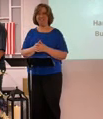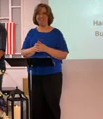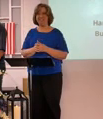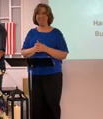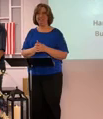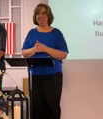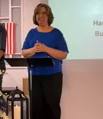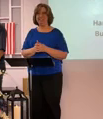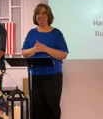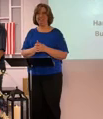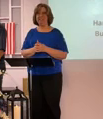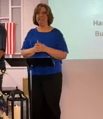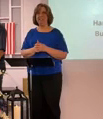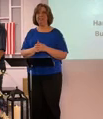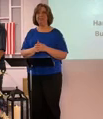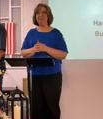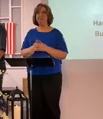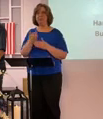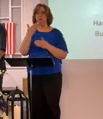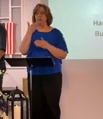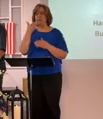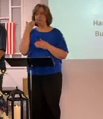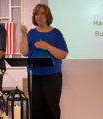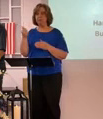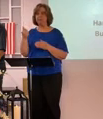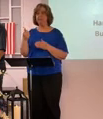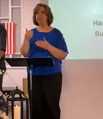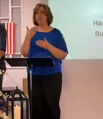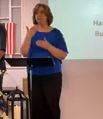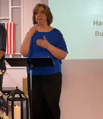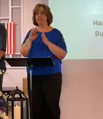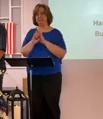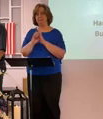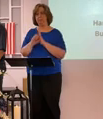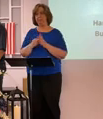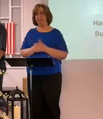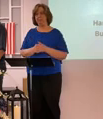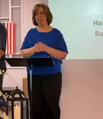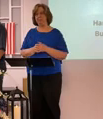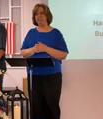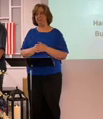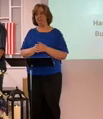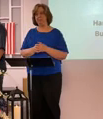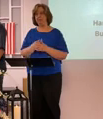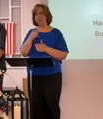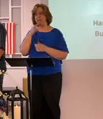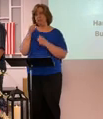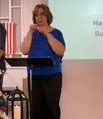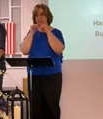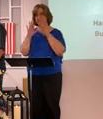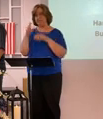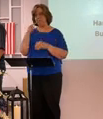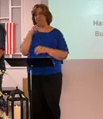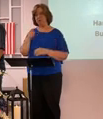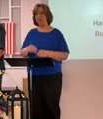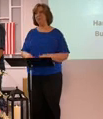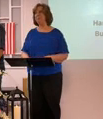for better examples. And it really, really definitely was a blessing, for